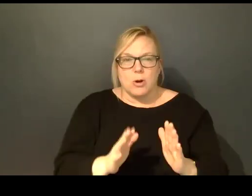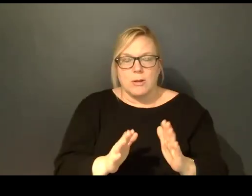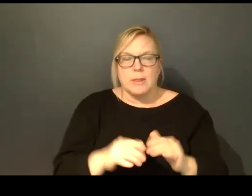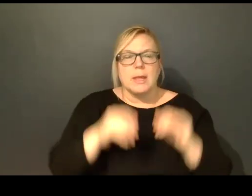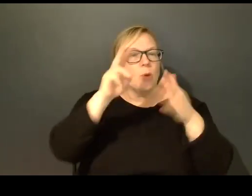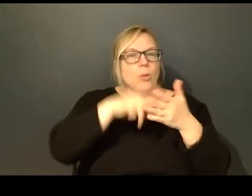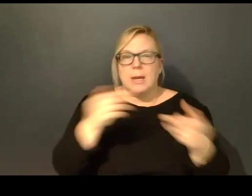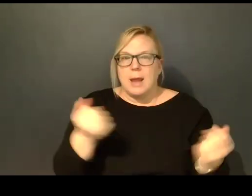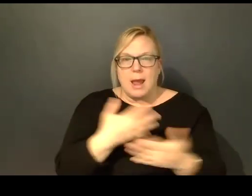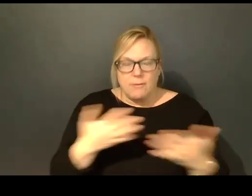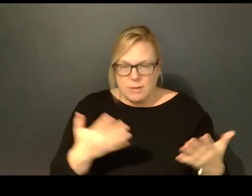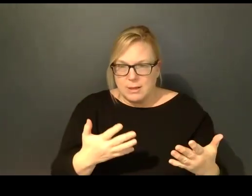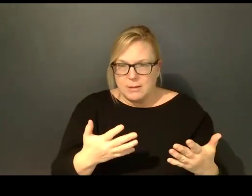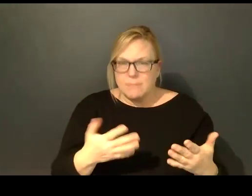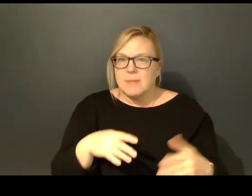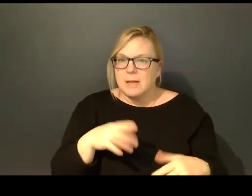so on. If